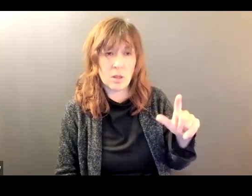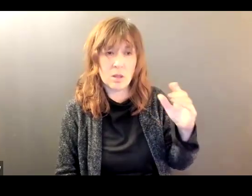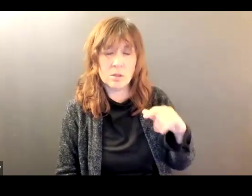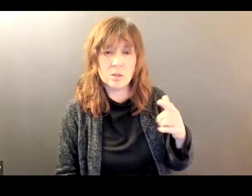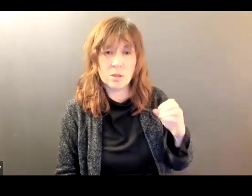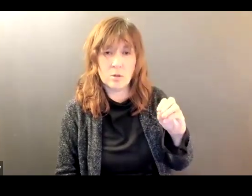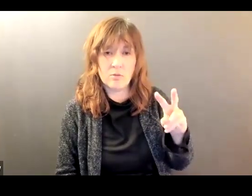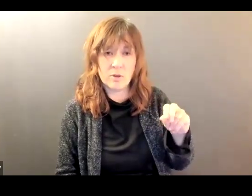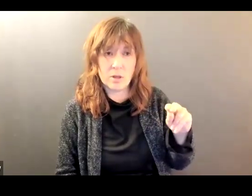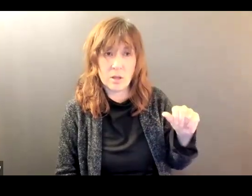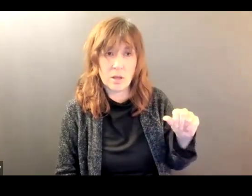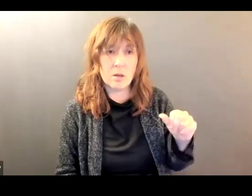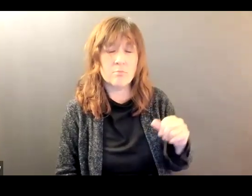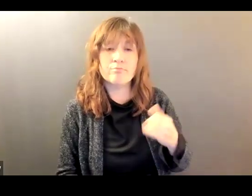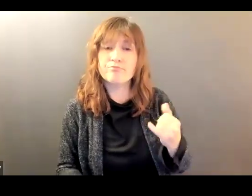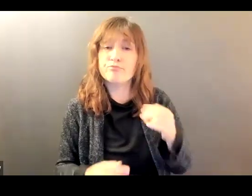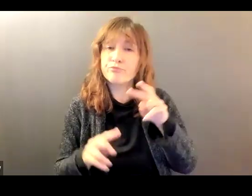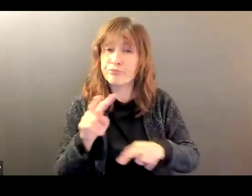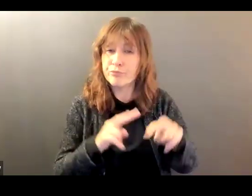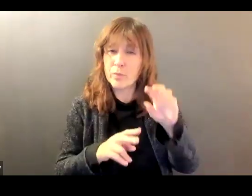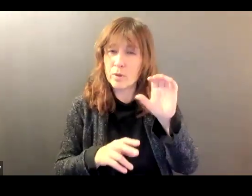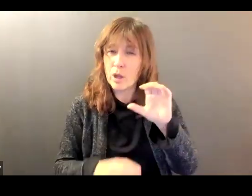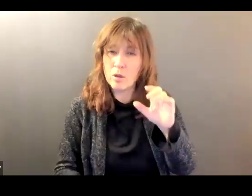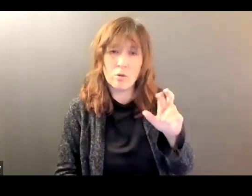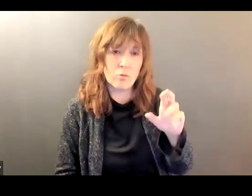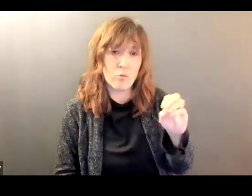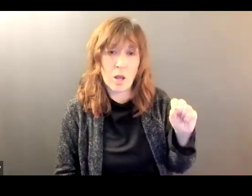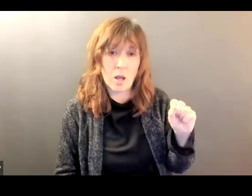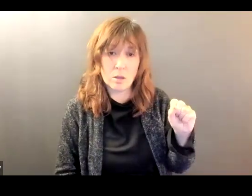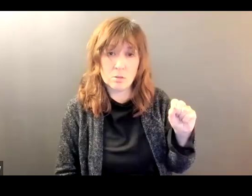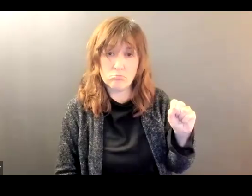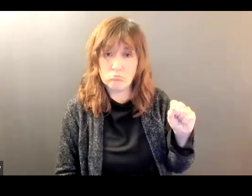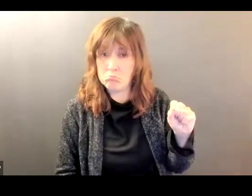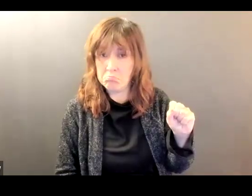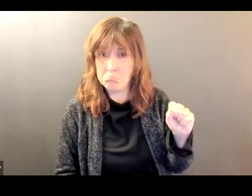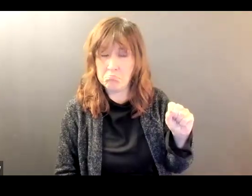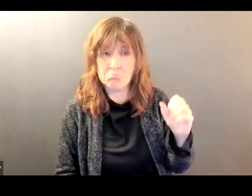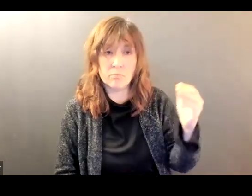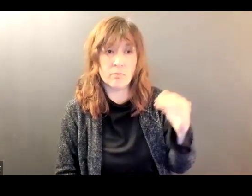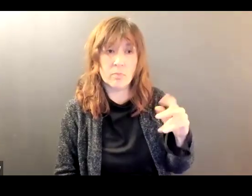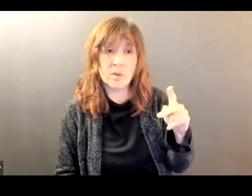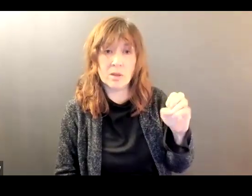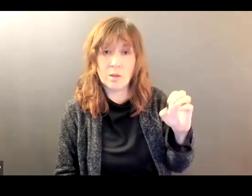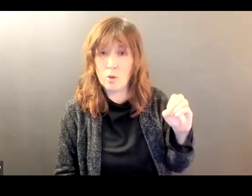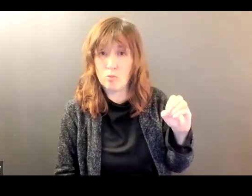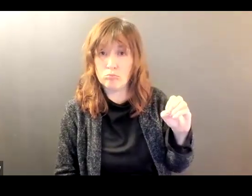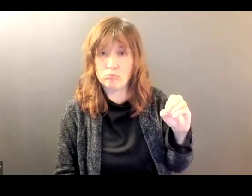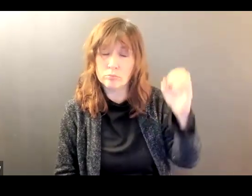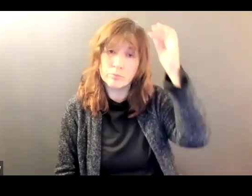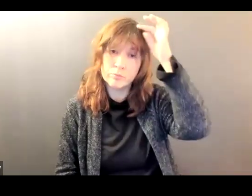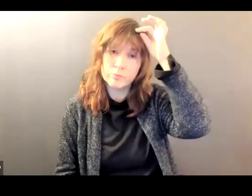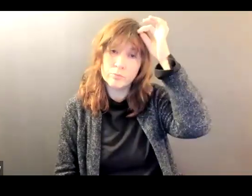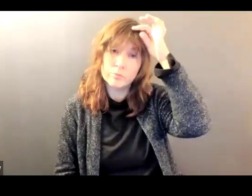Kochman? No? Keo McClay?